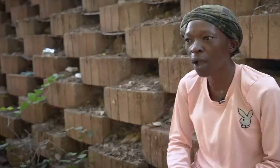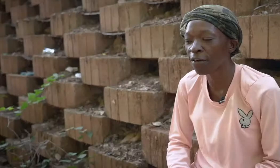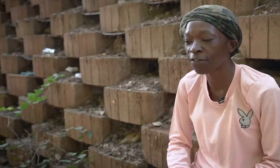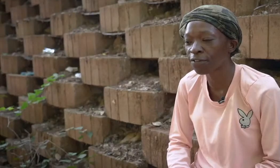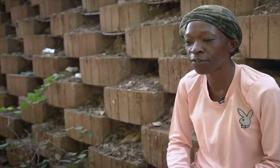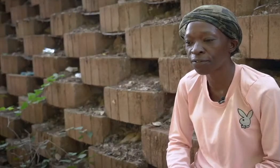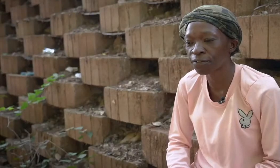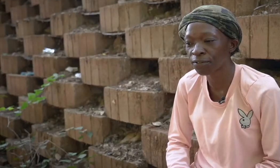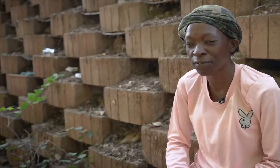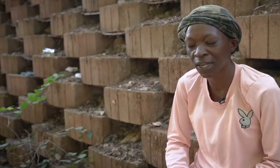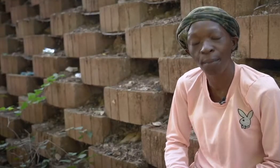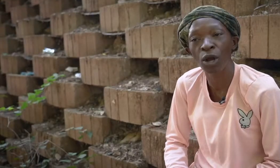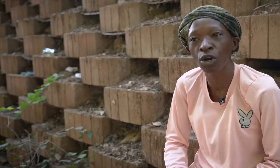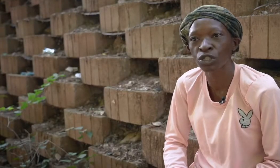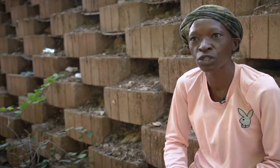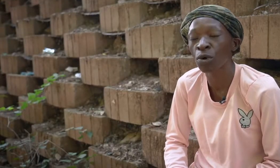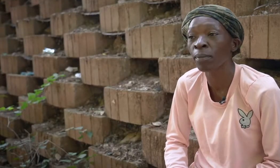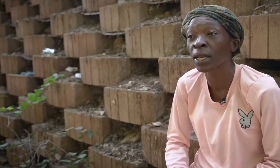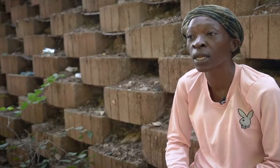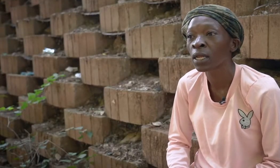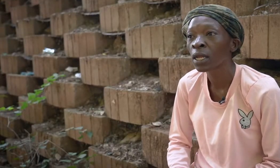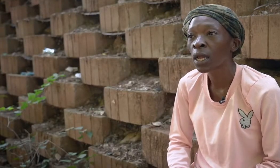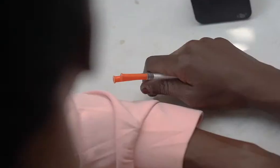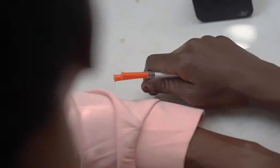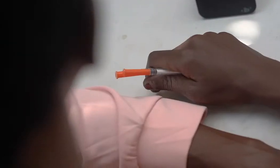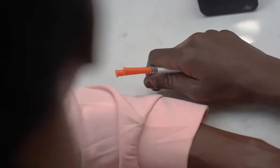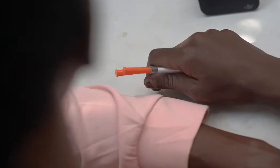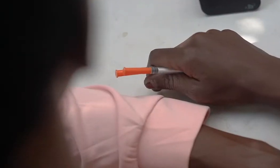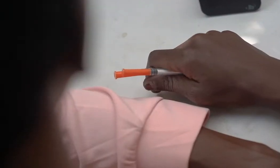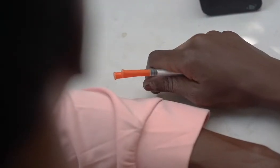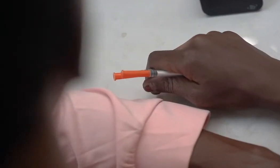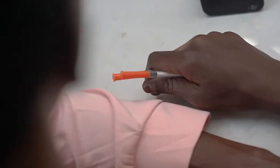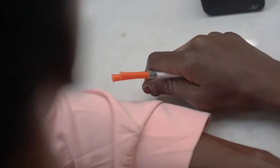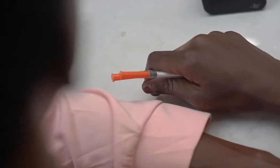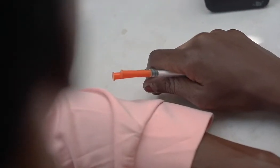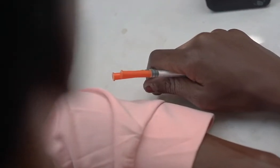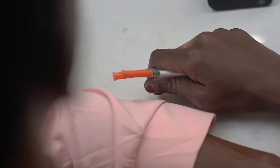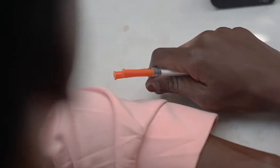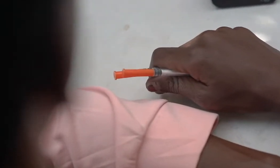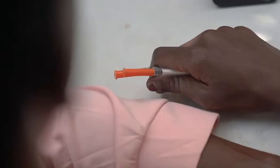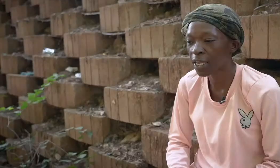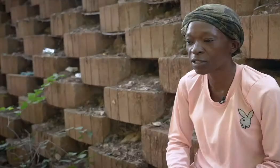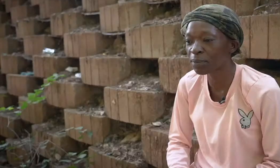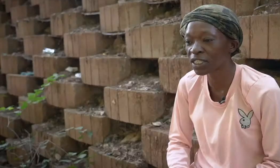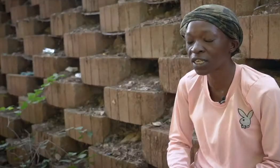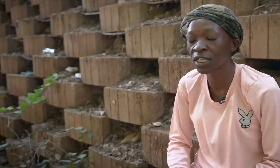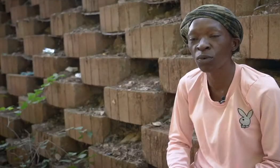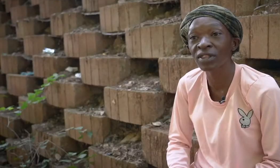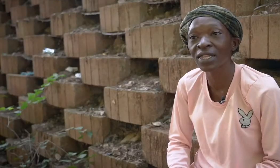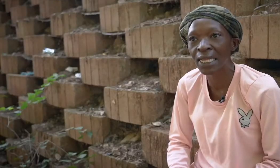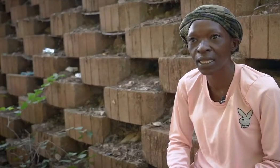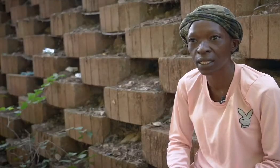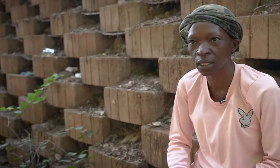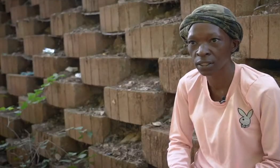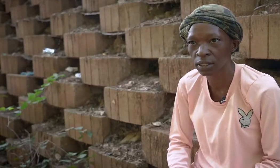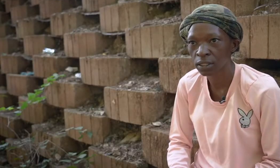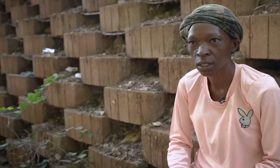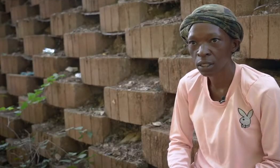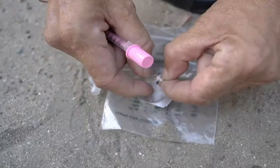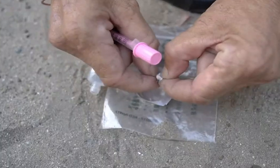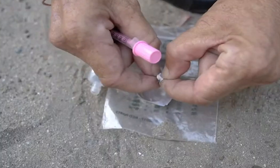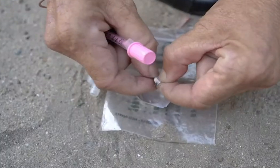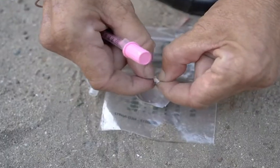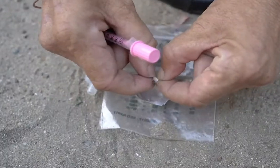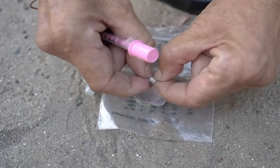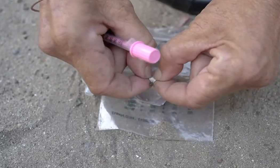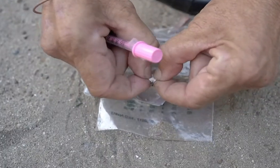know, I've come across so many risky challenges, especially with needles.